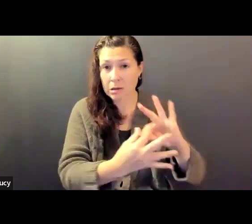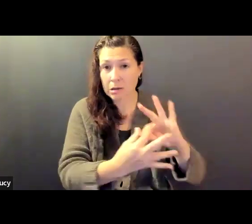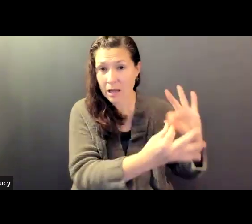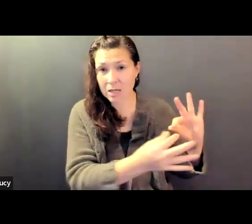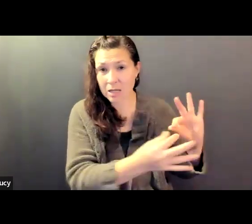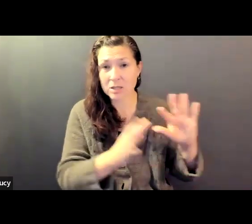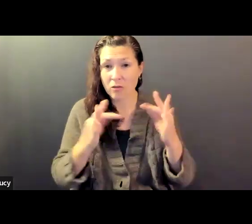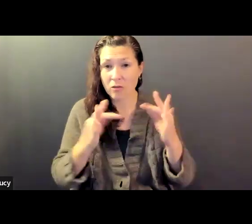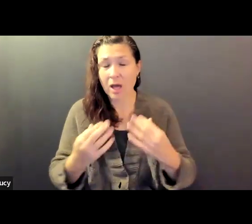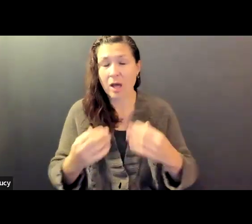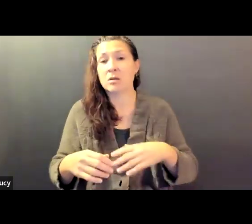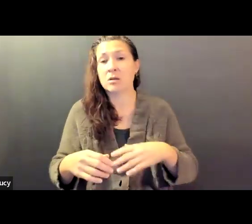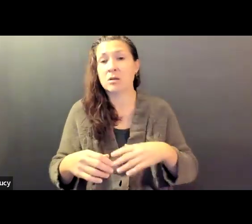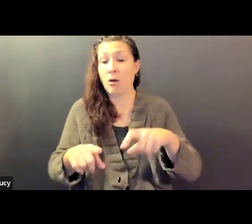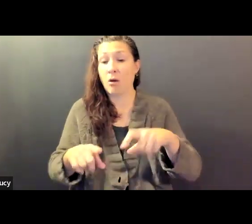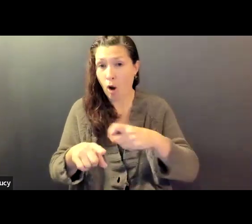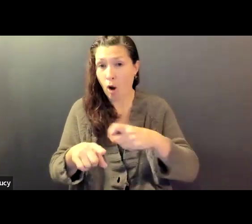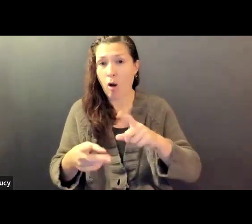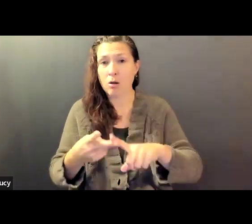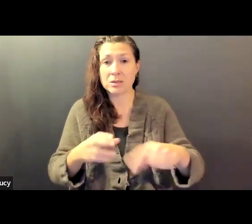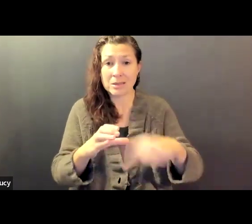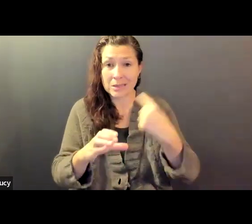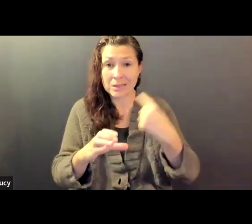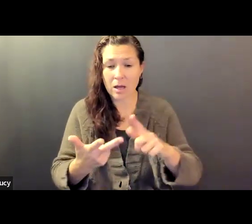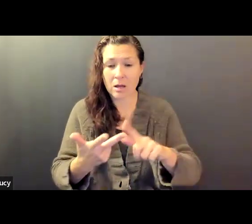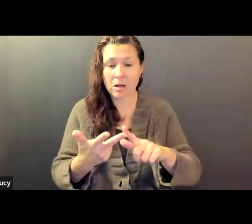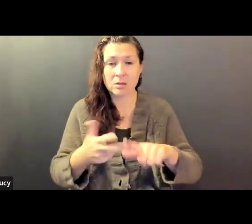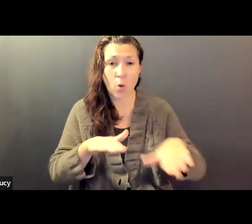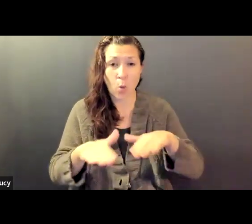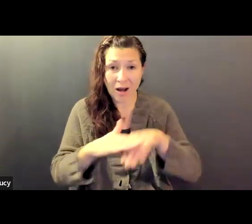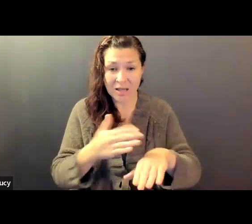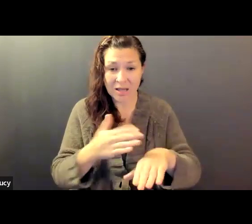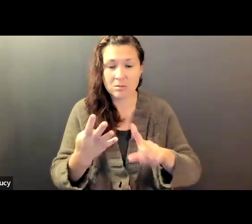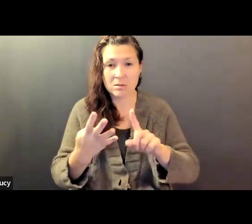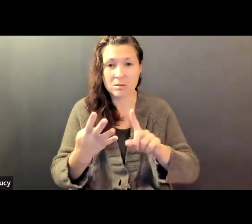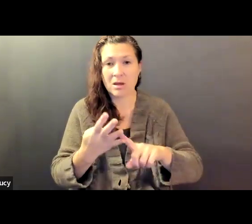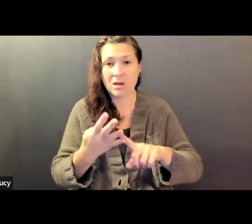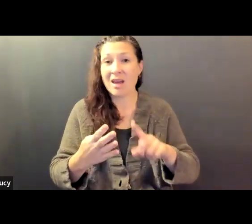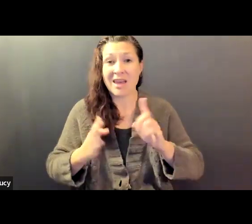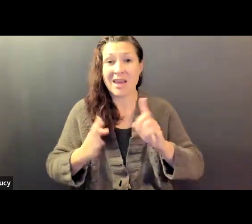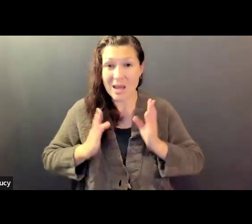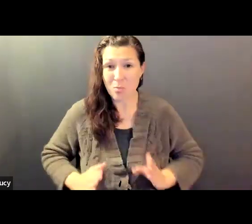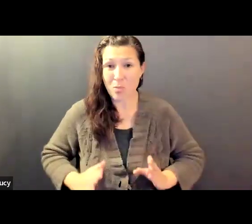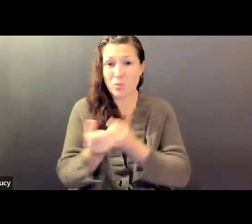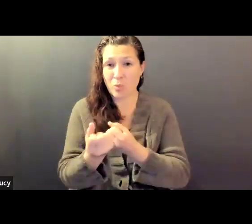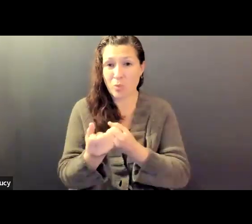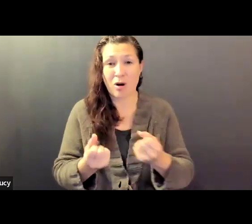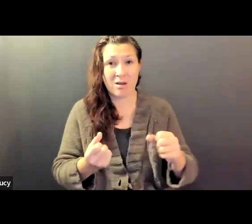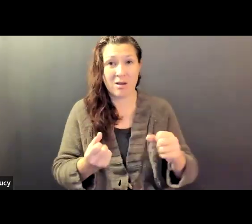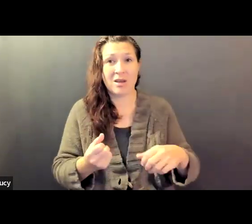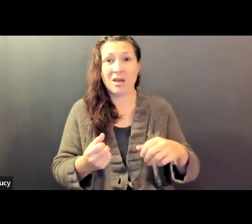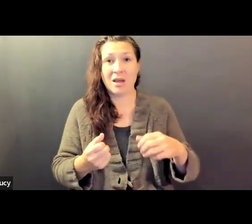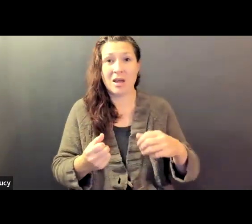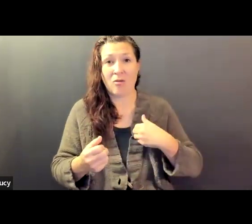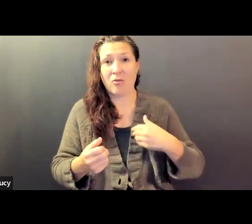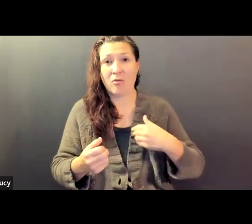calls, emails, walk-ins, and support. Staff provides support in 7 languages. That was really a pretty remarkable number when I saw